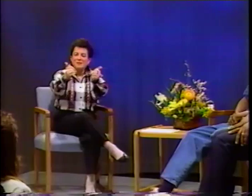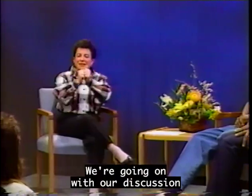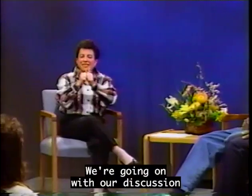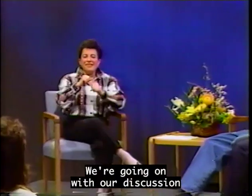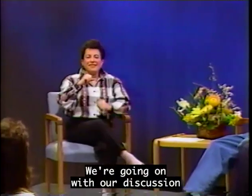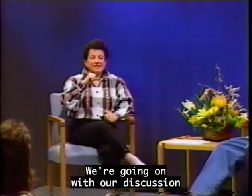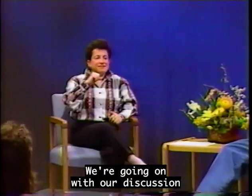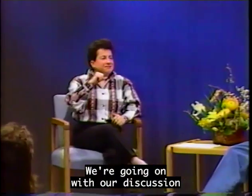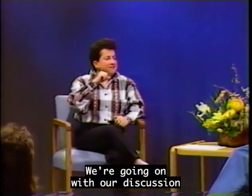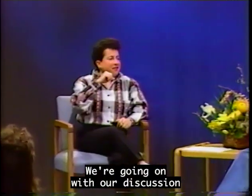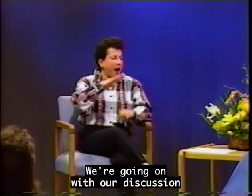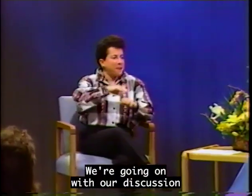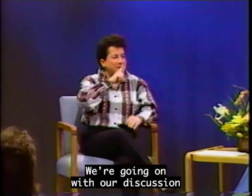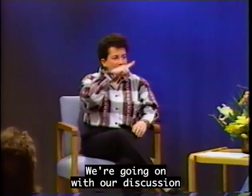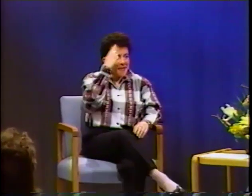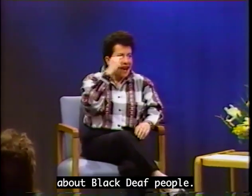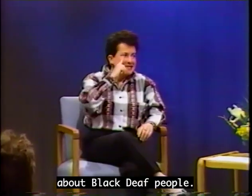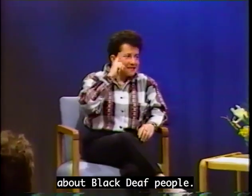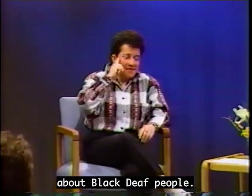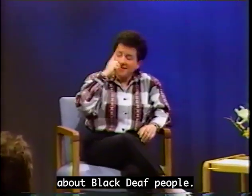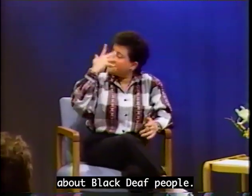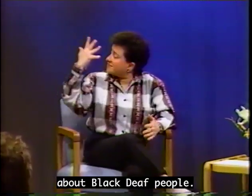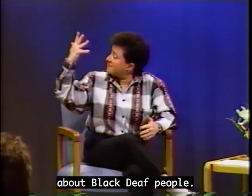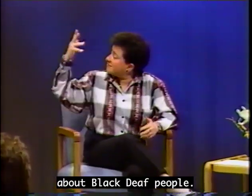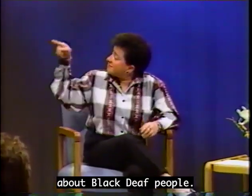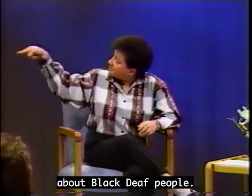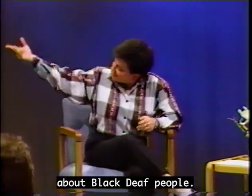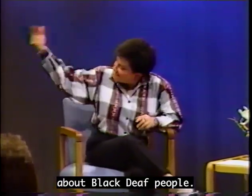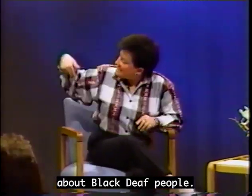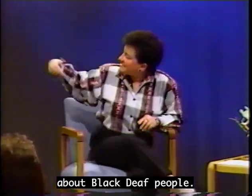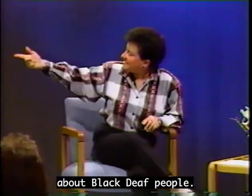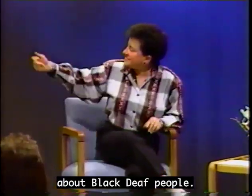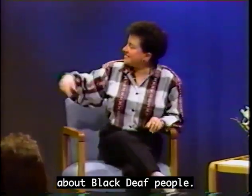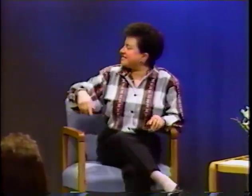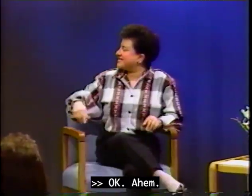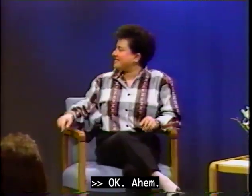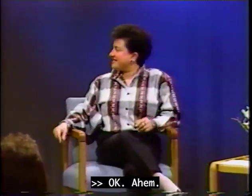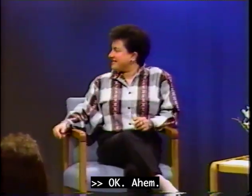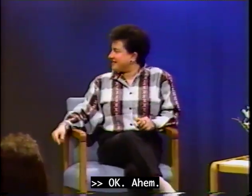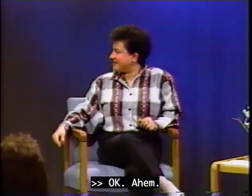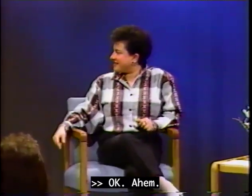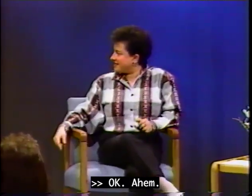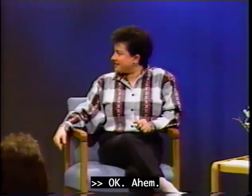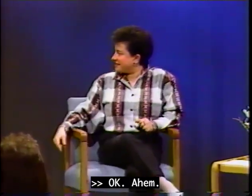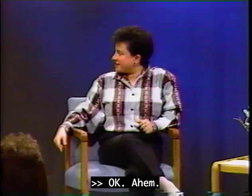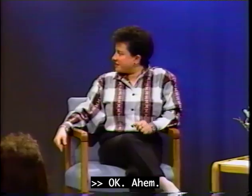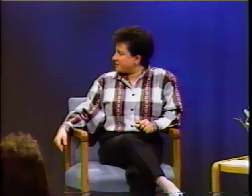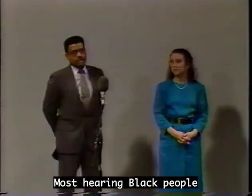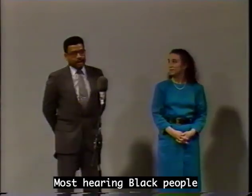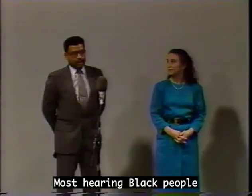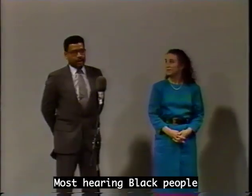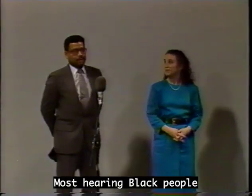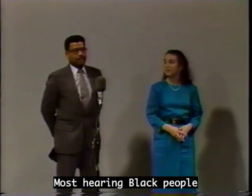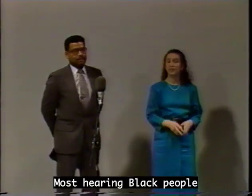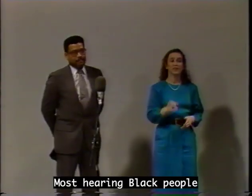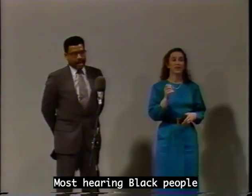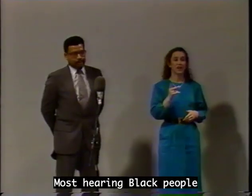We're going on with our discussion about black deaf people. Okay. Most hearing black